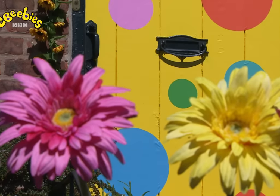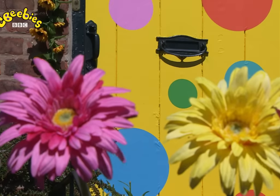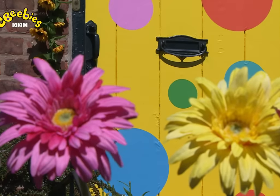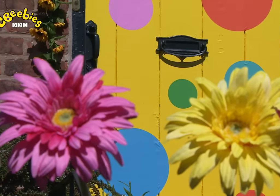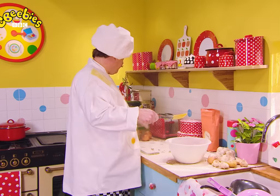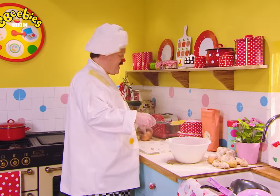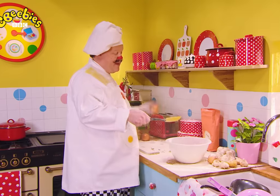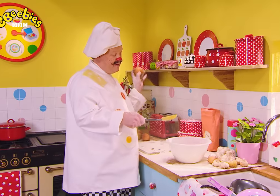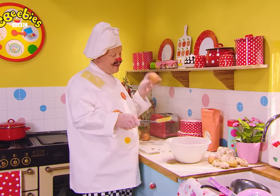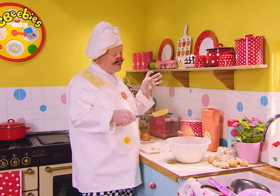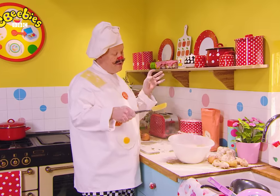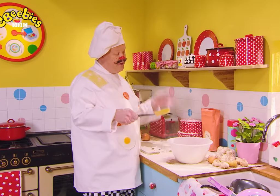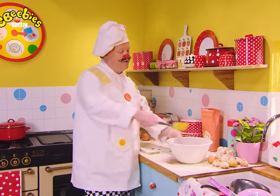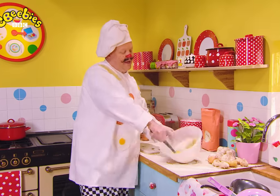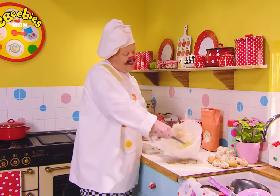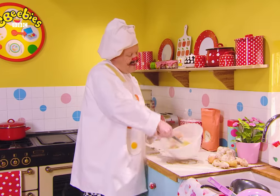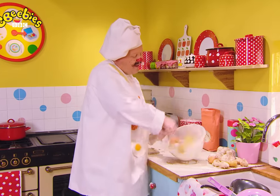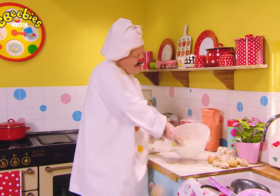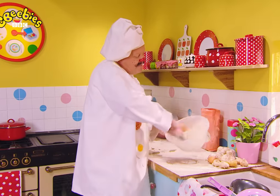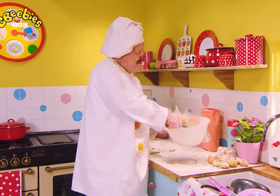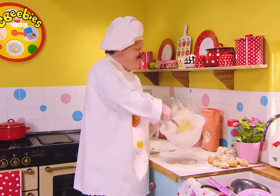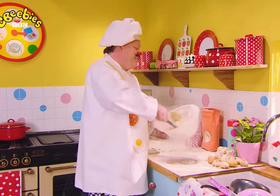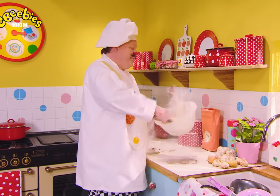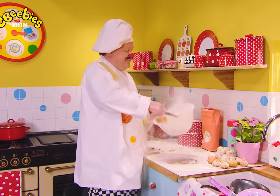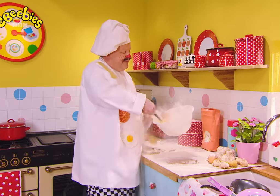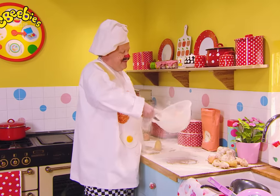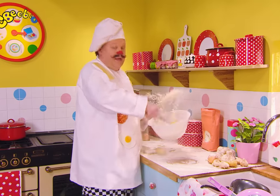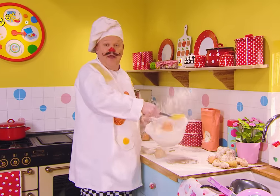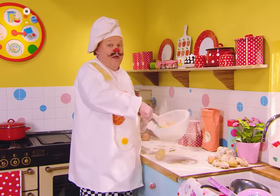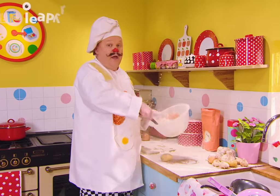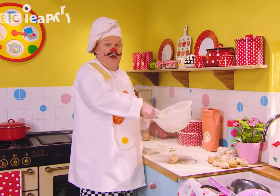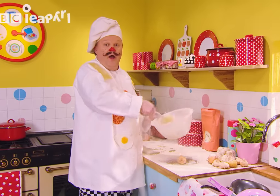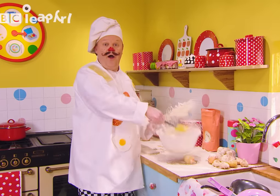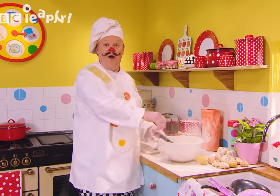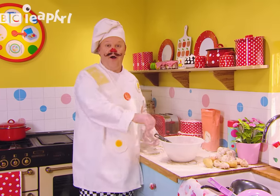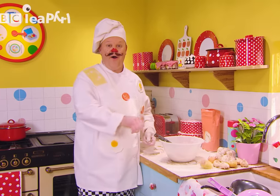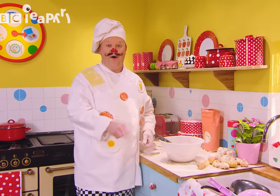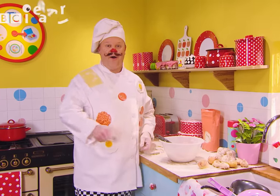One more damn onion. Bonjour, Chef Tumble.